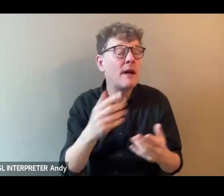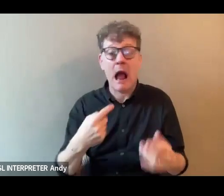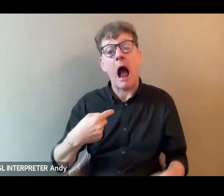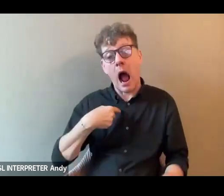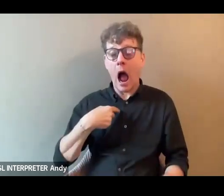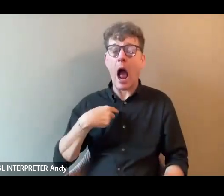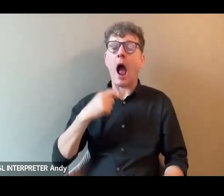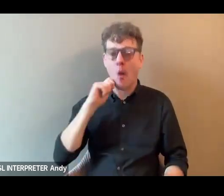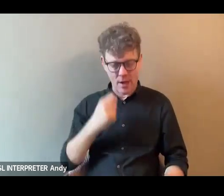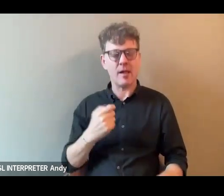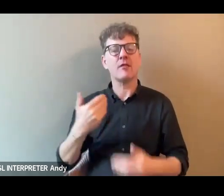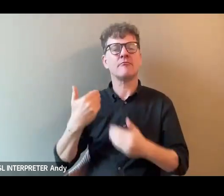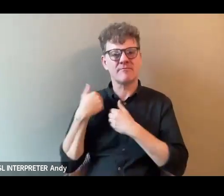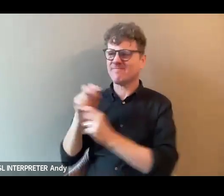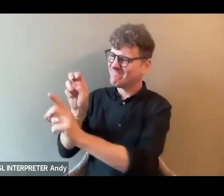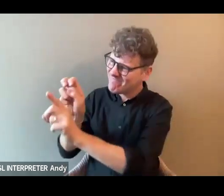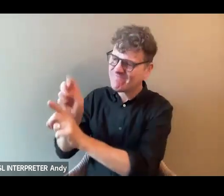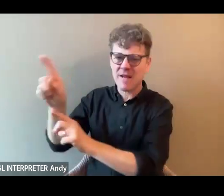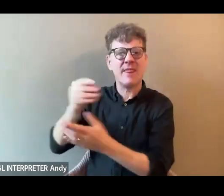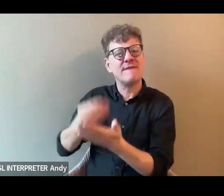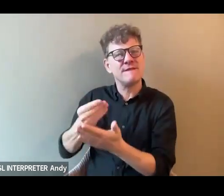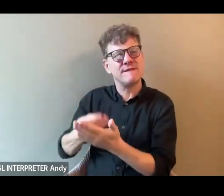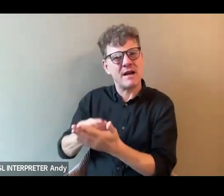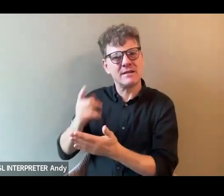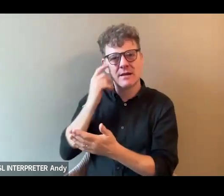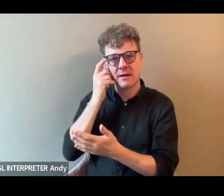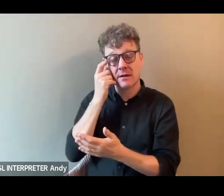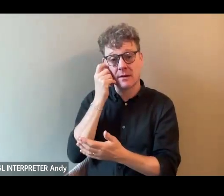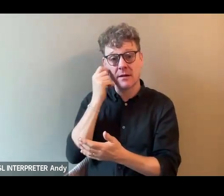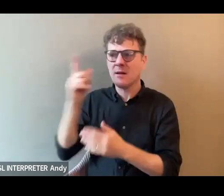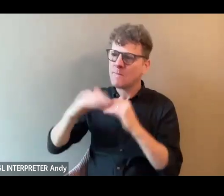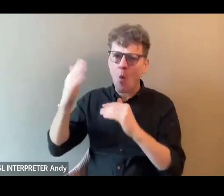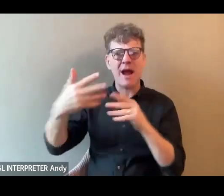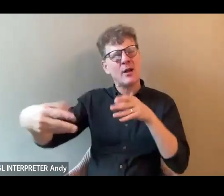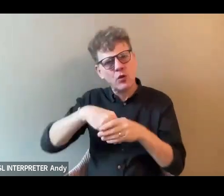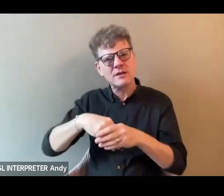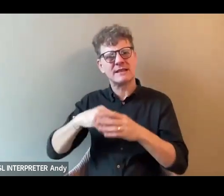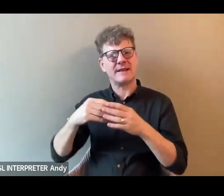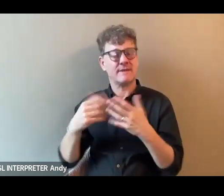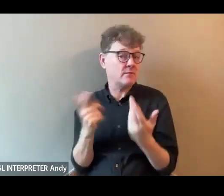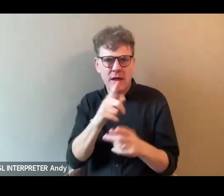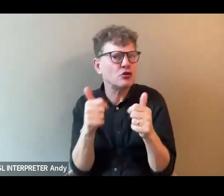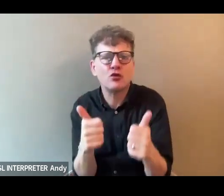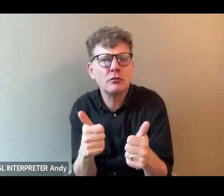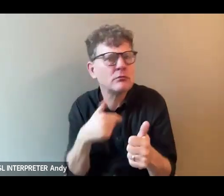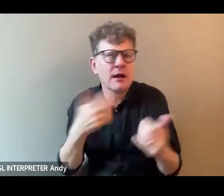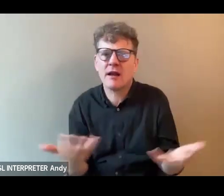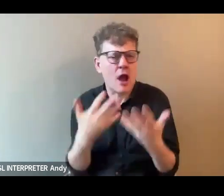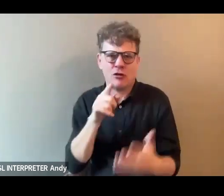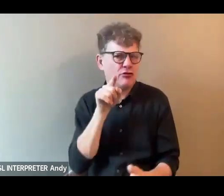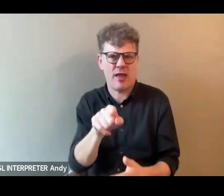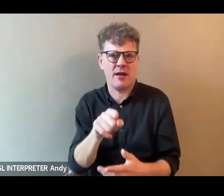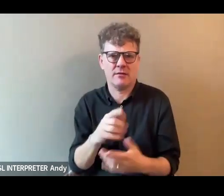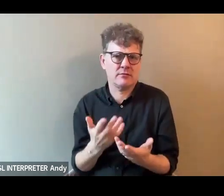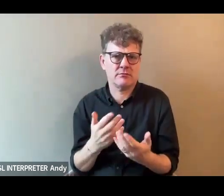funder to behave better, do more impressive things, be more inclusive. And that's a good thing. I would encourage us to do that to our